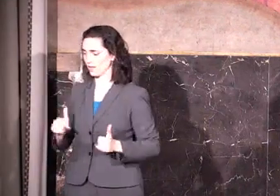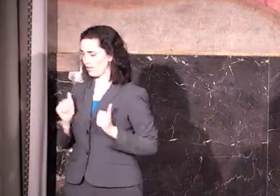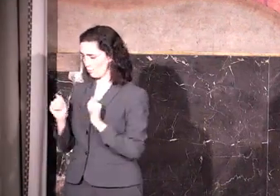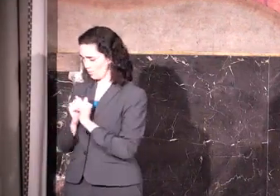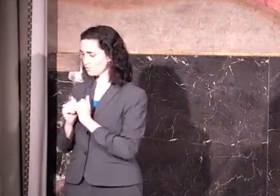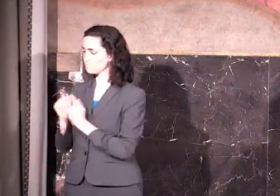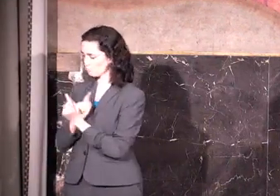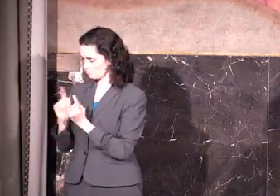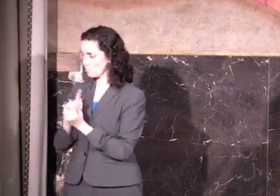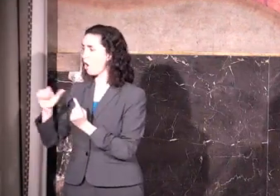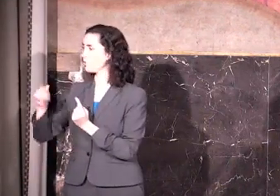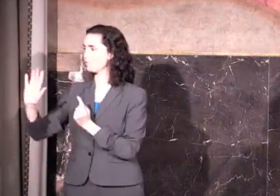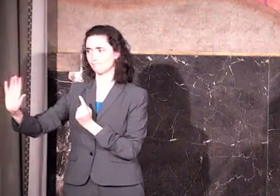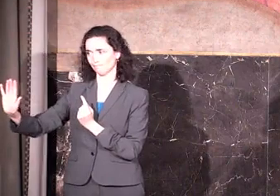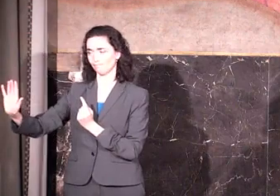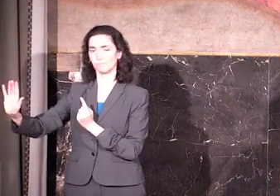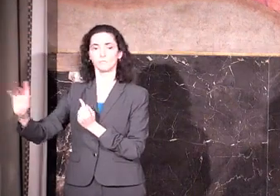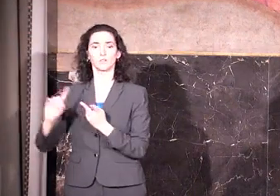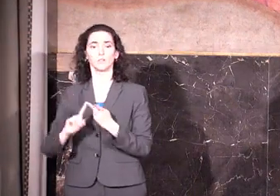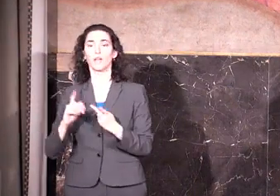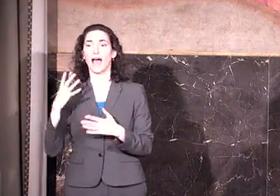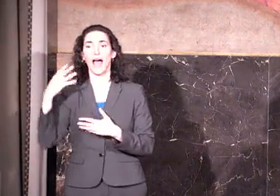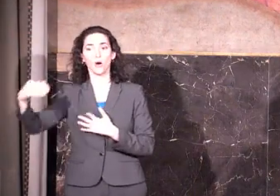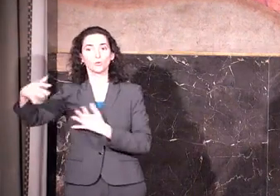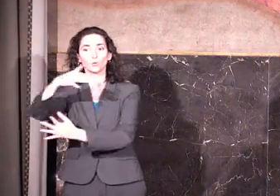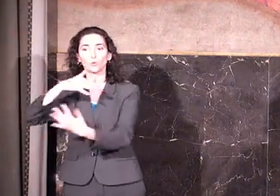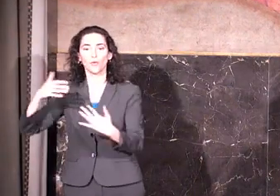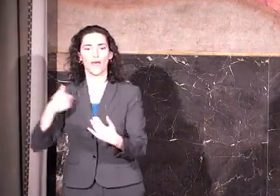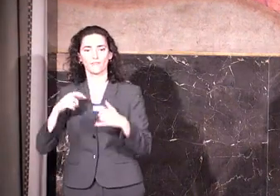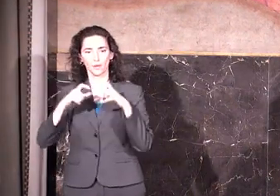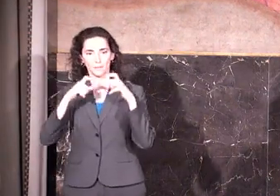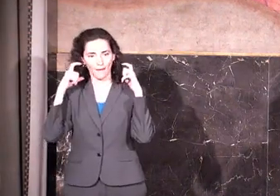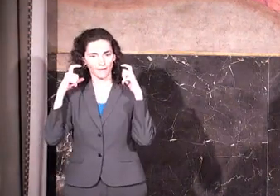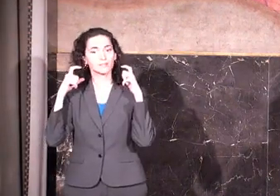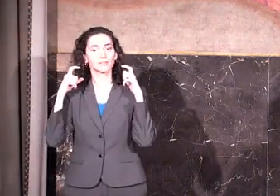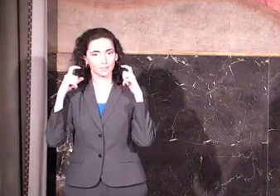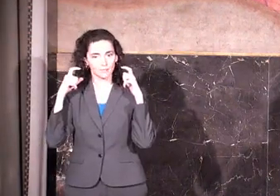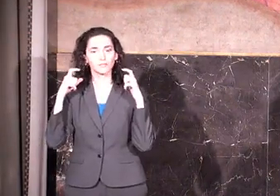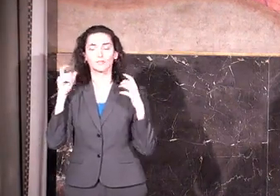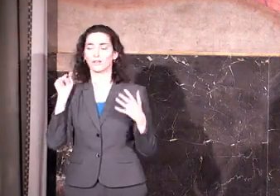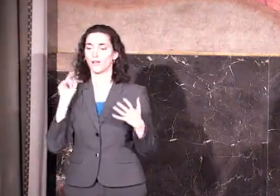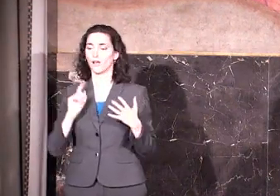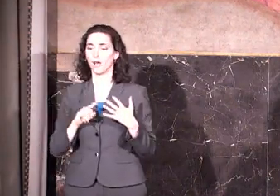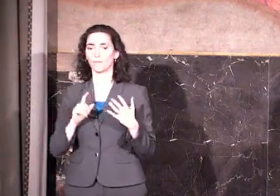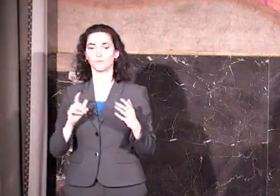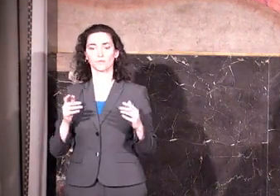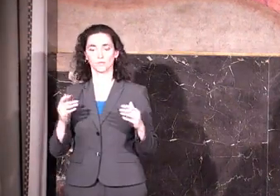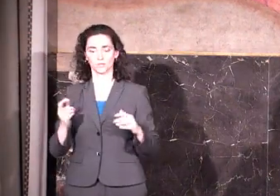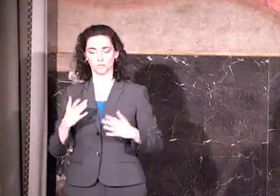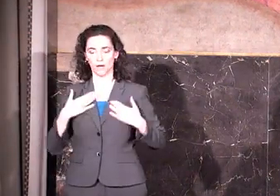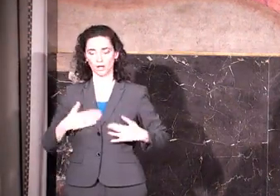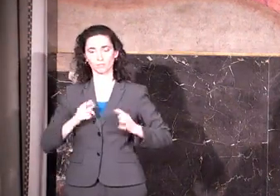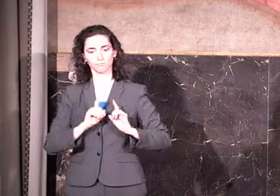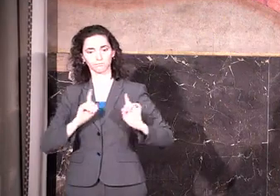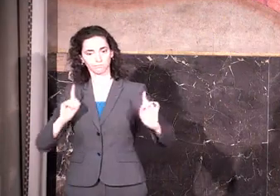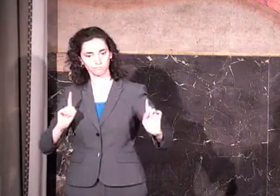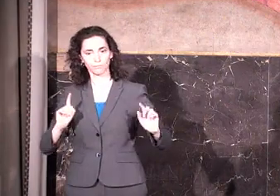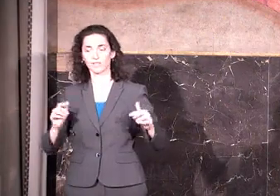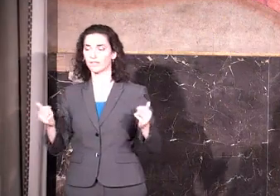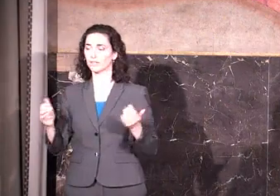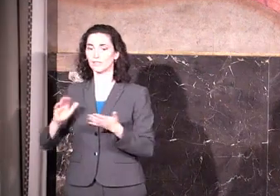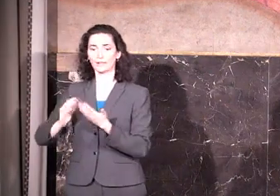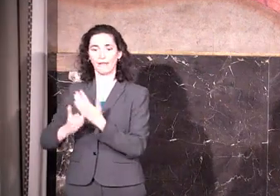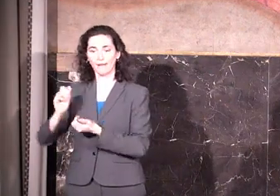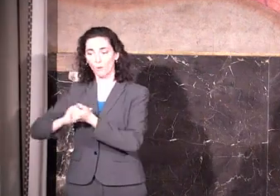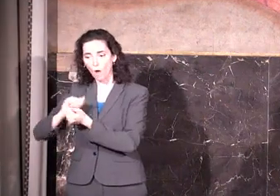household, wearing a mask when they're out and about, and doing their social distancing and their hygiene, all of